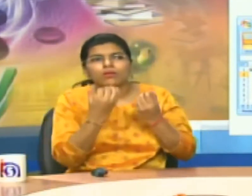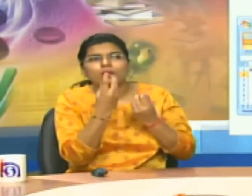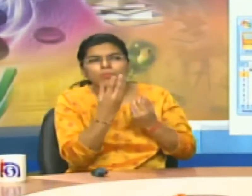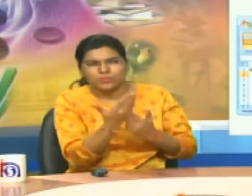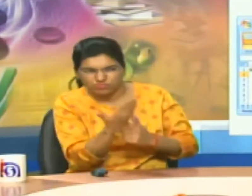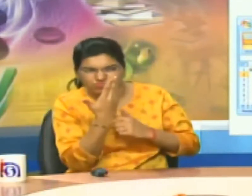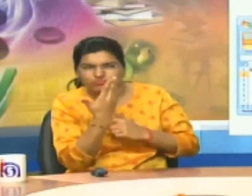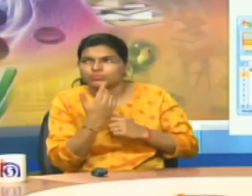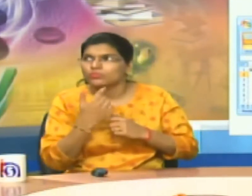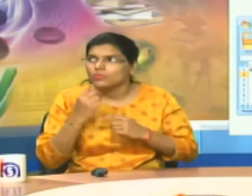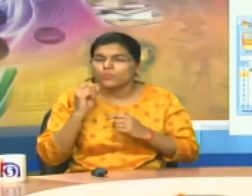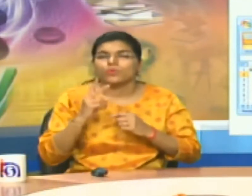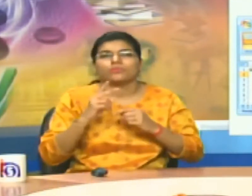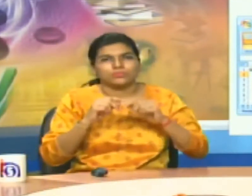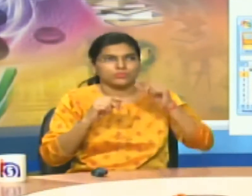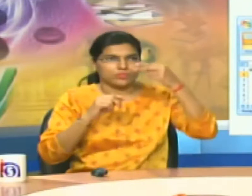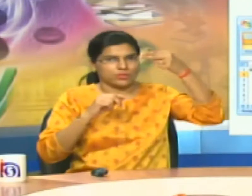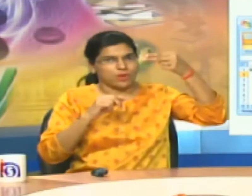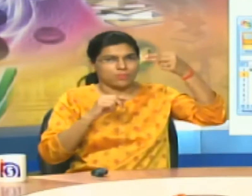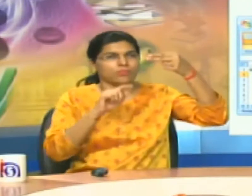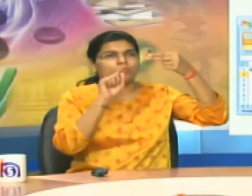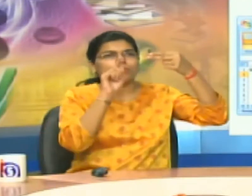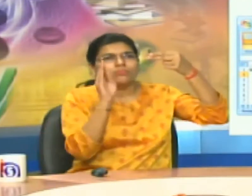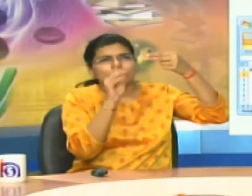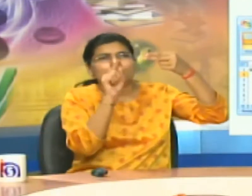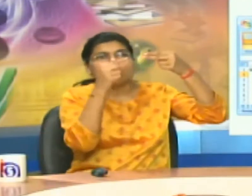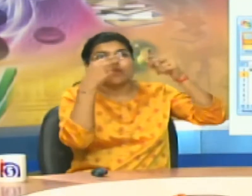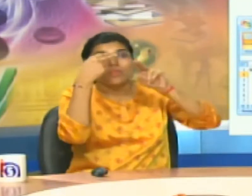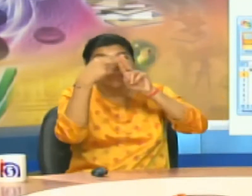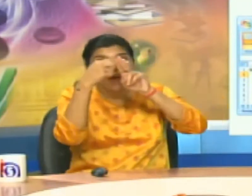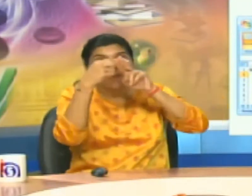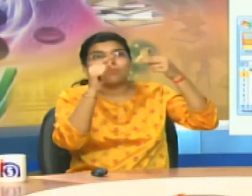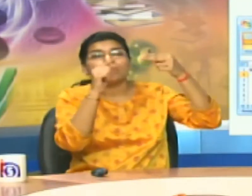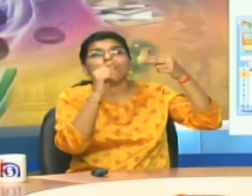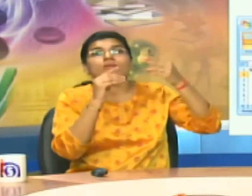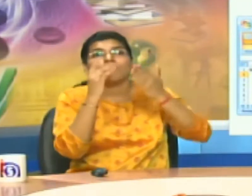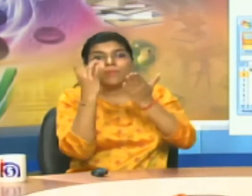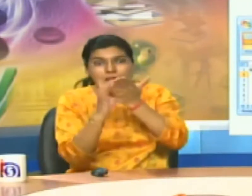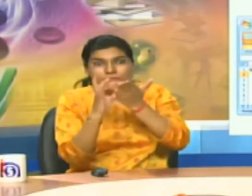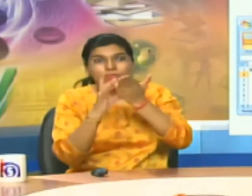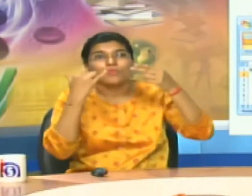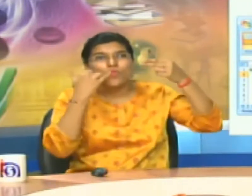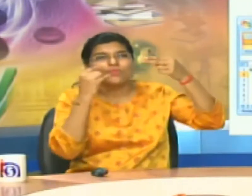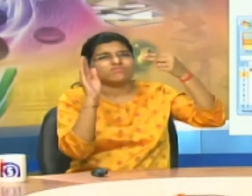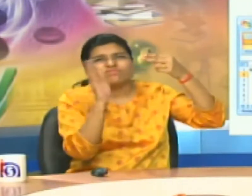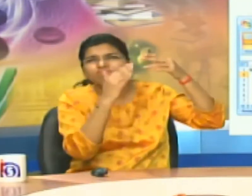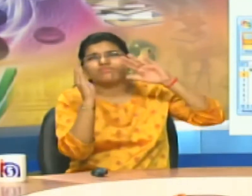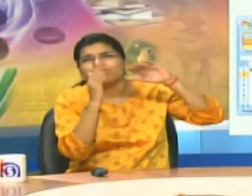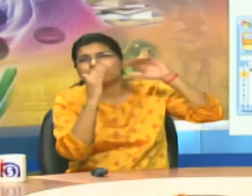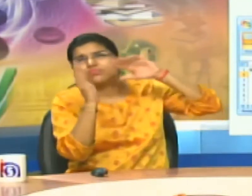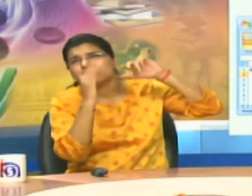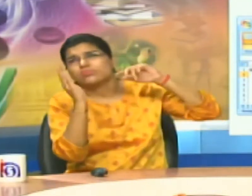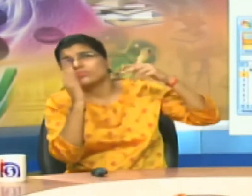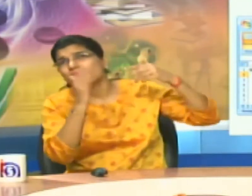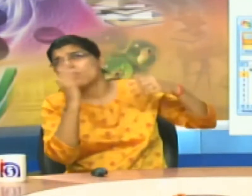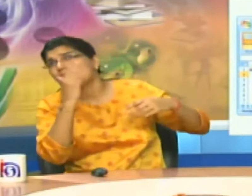just give me the Aadhaar number or some particular name or address, so you have